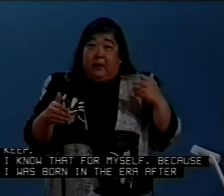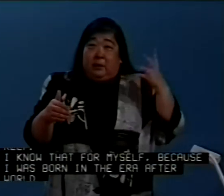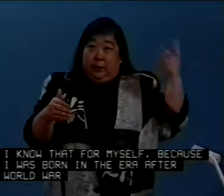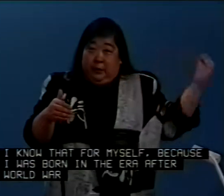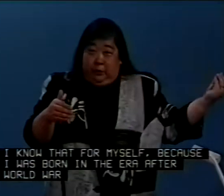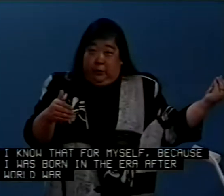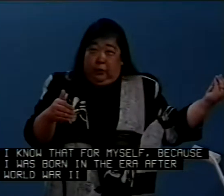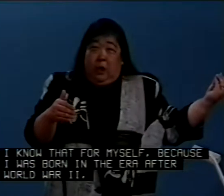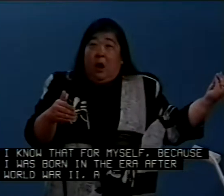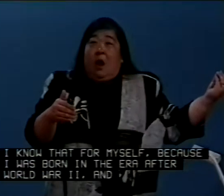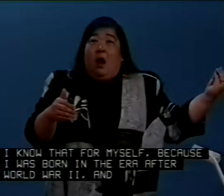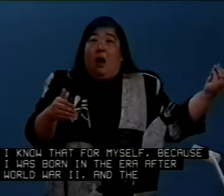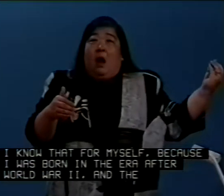were interned,